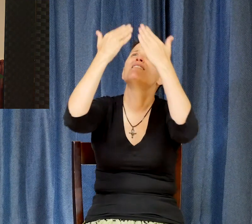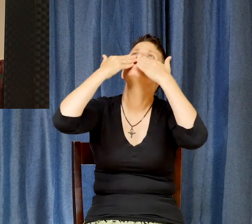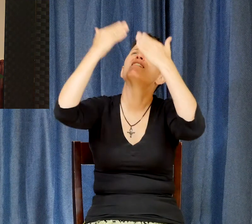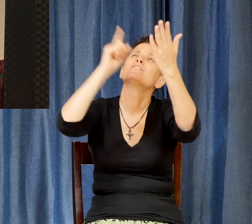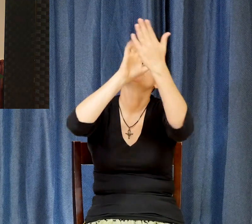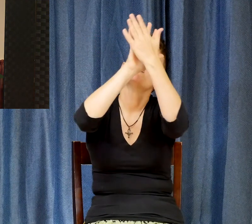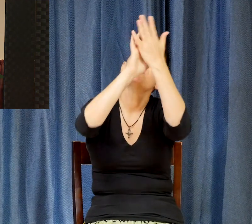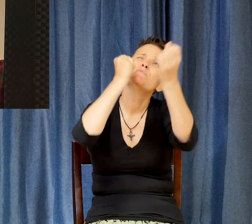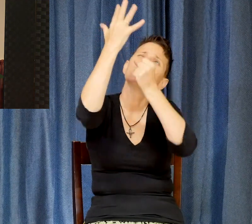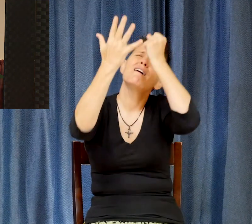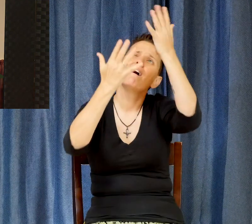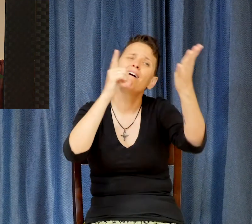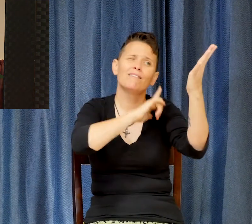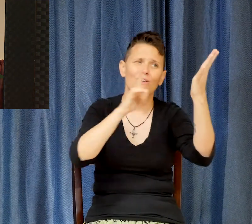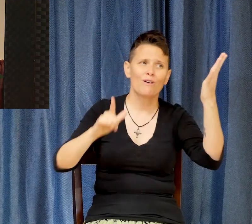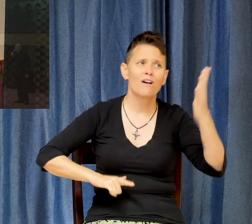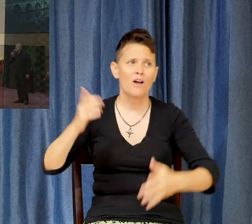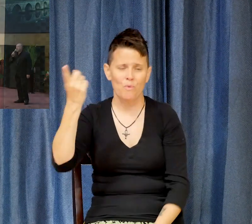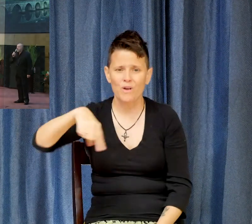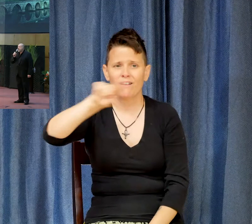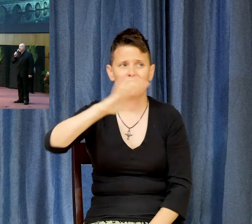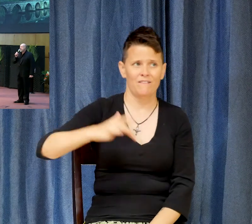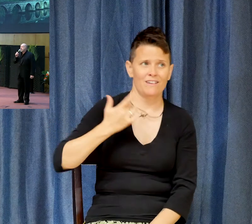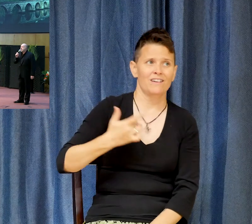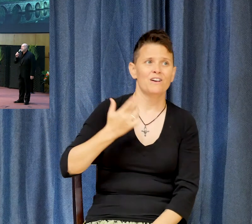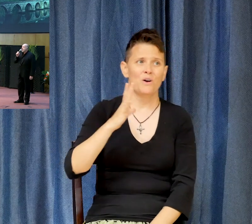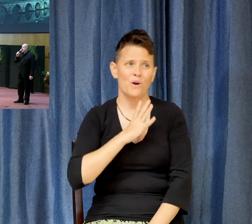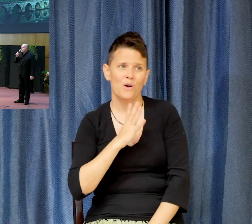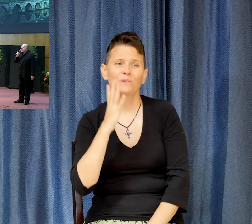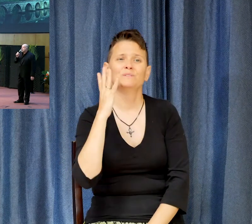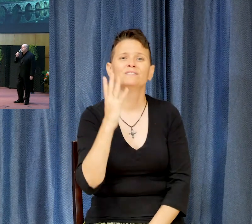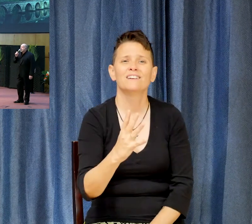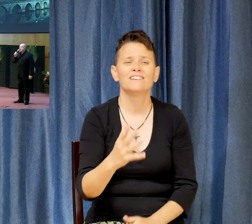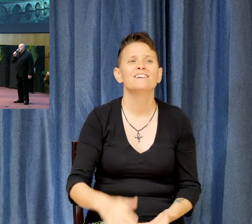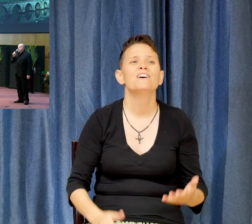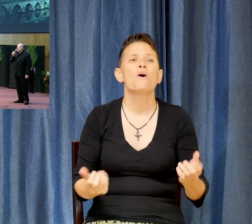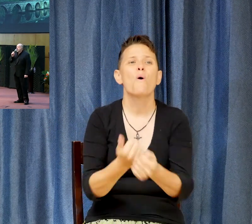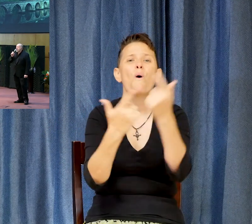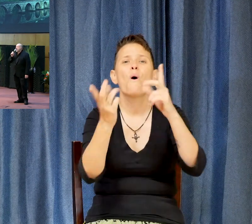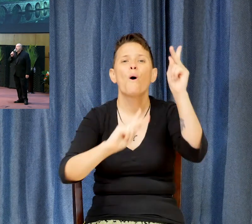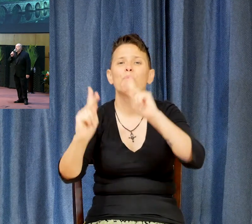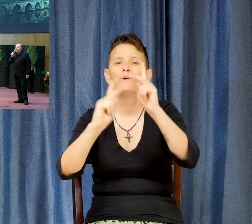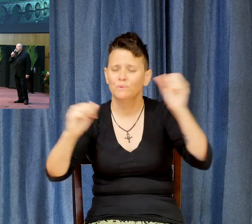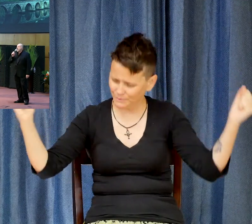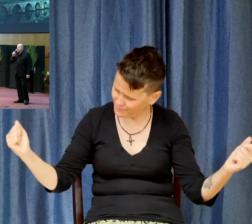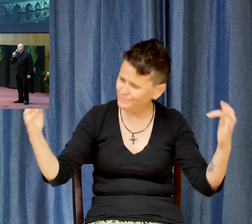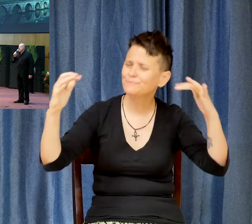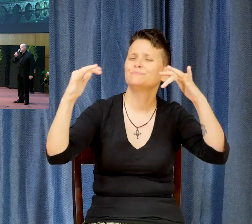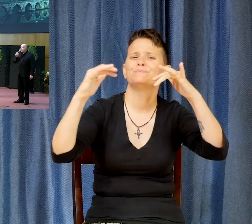the Lord, and I will feel alright. Let's get together